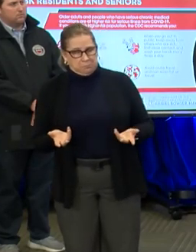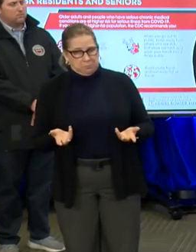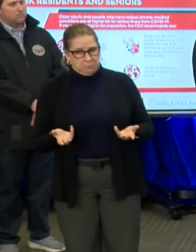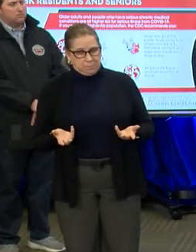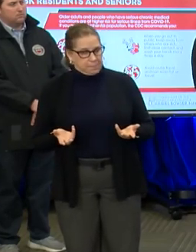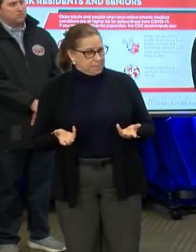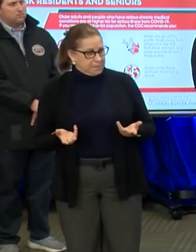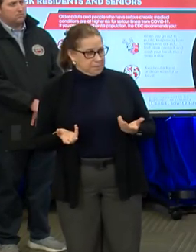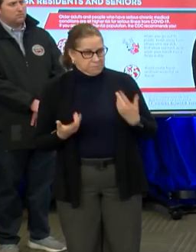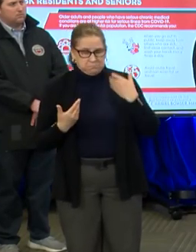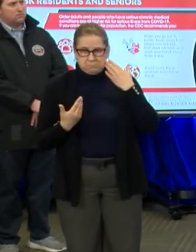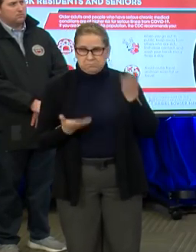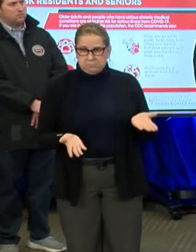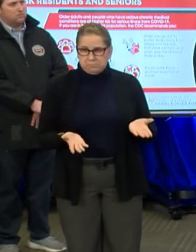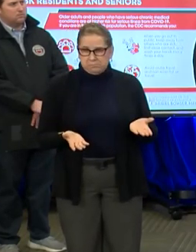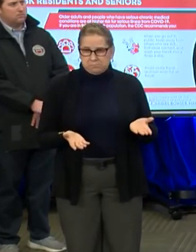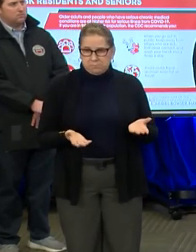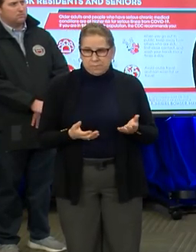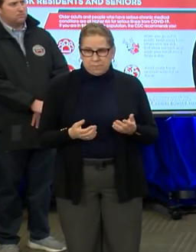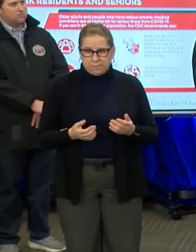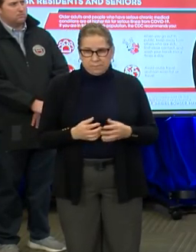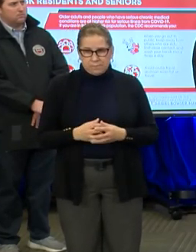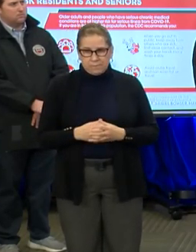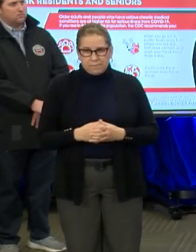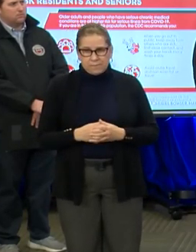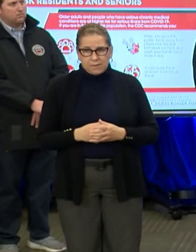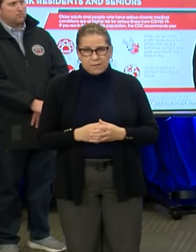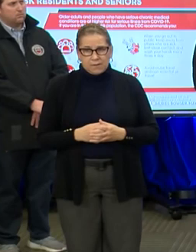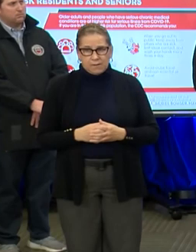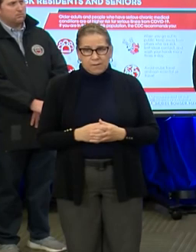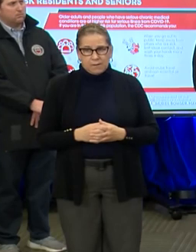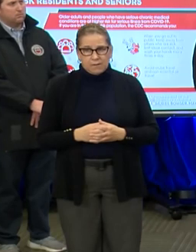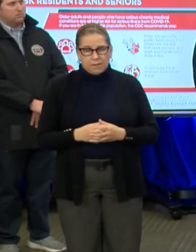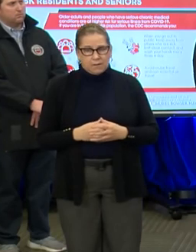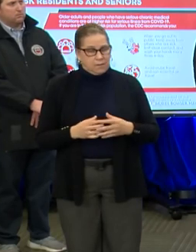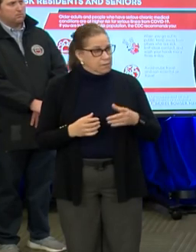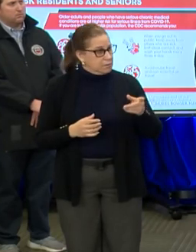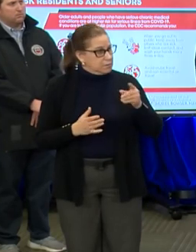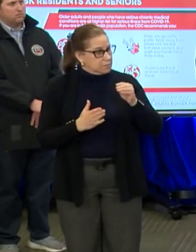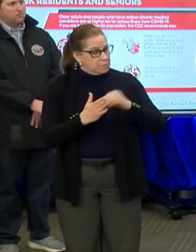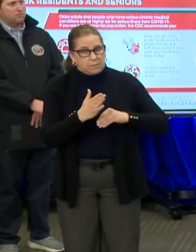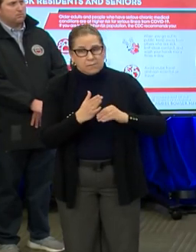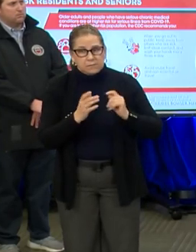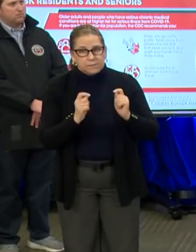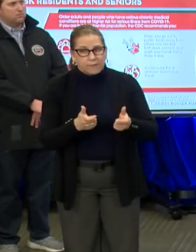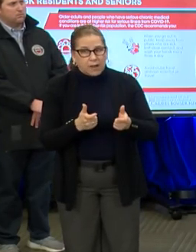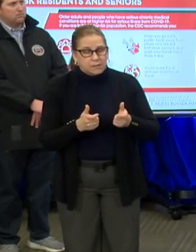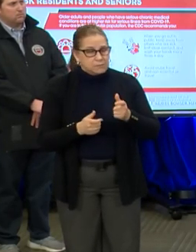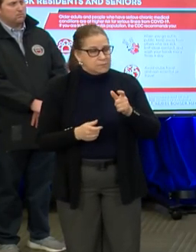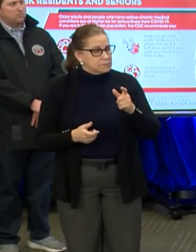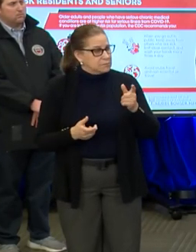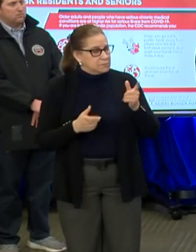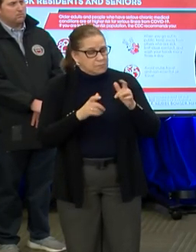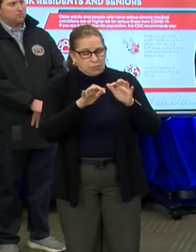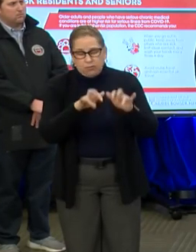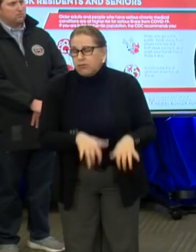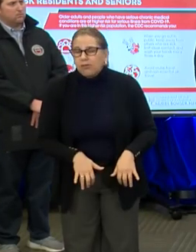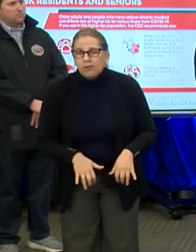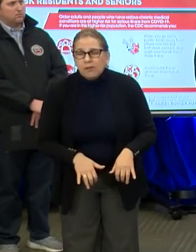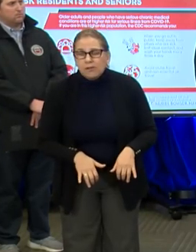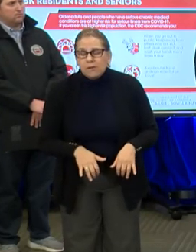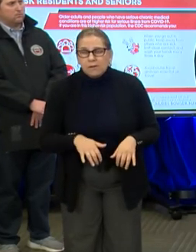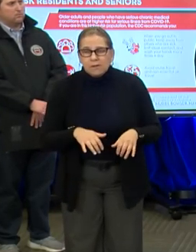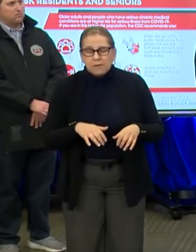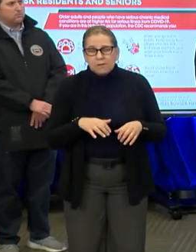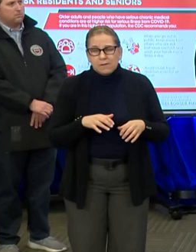if it was for applying too soon, we're working to process that benefit. And then if they got it because they hadn't been